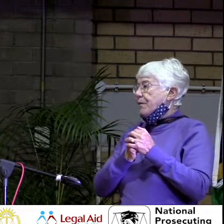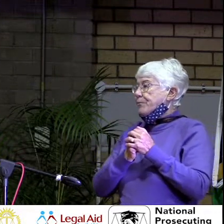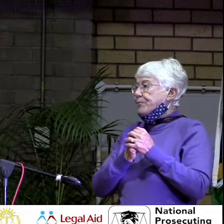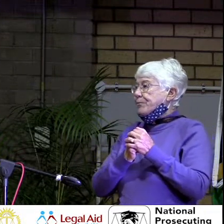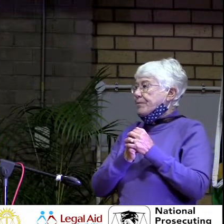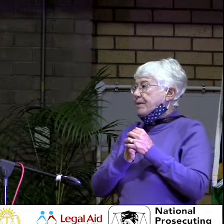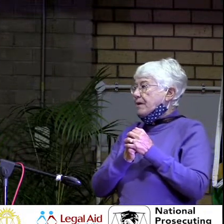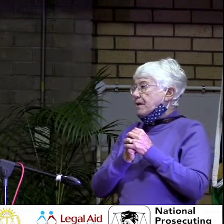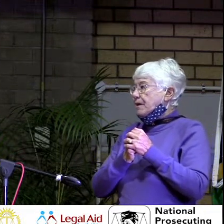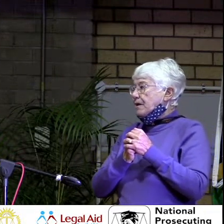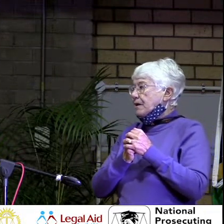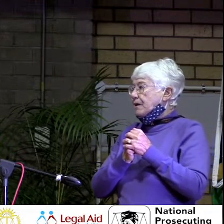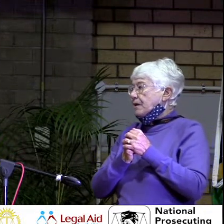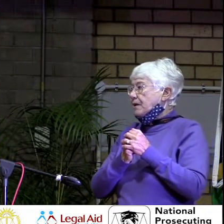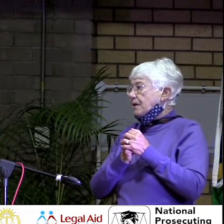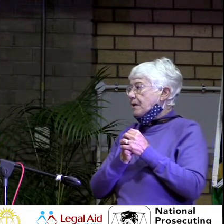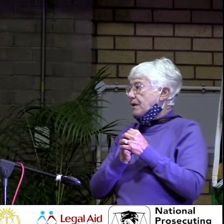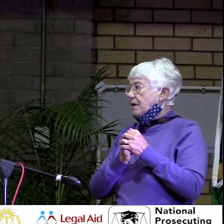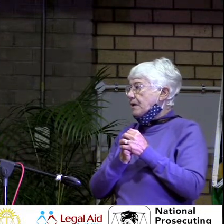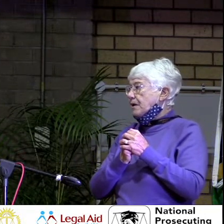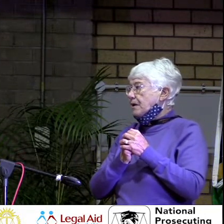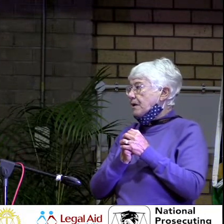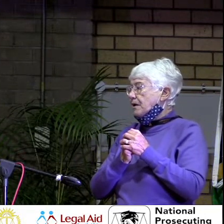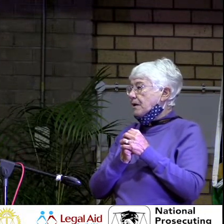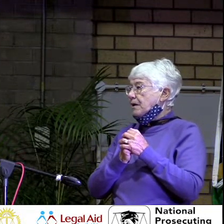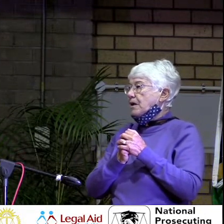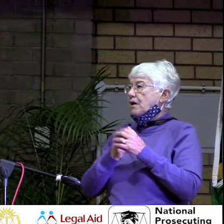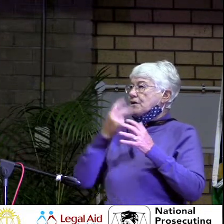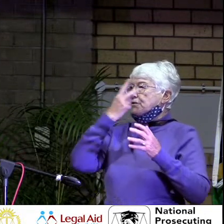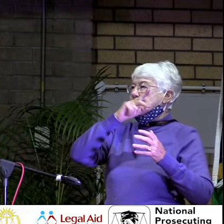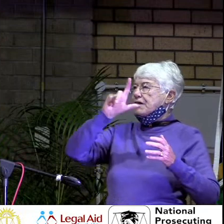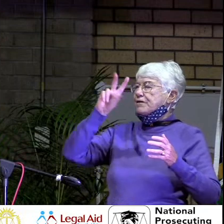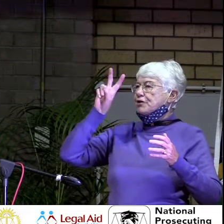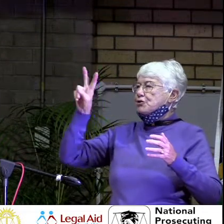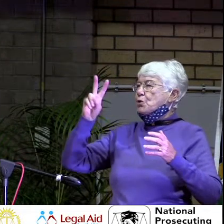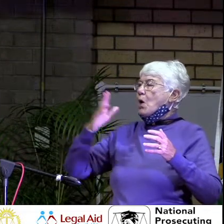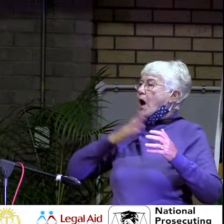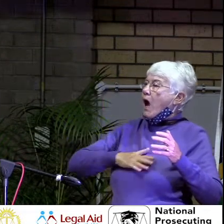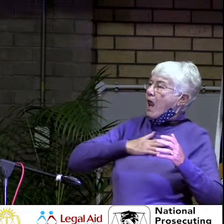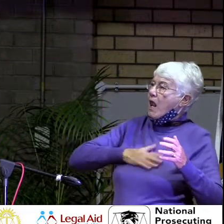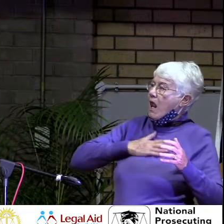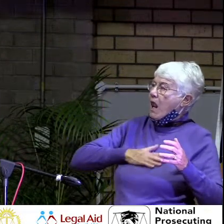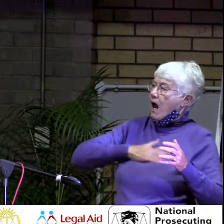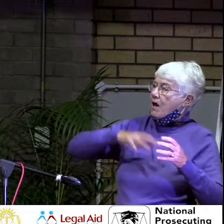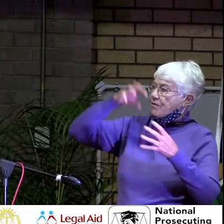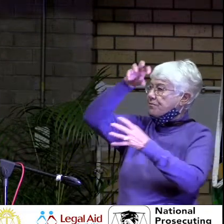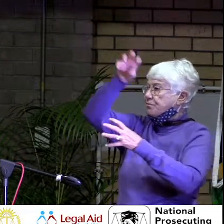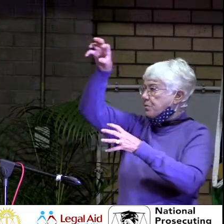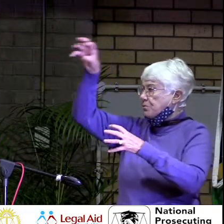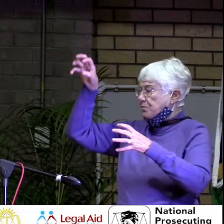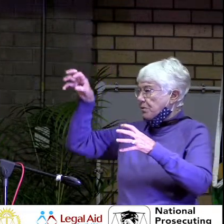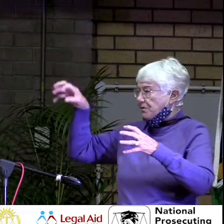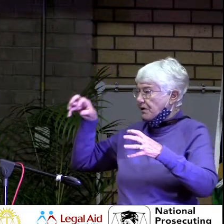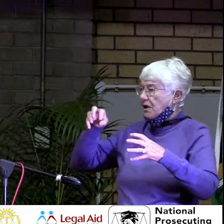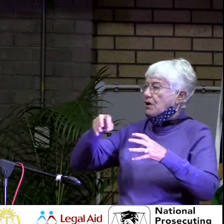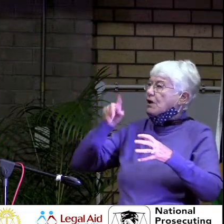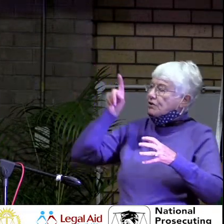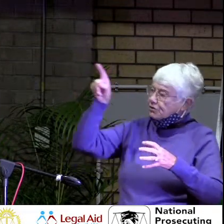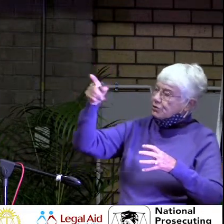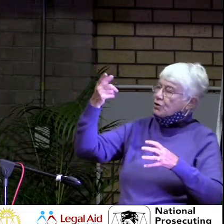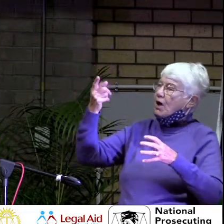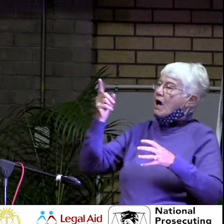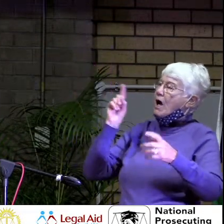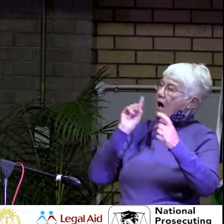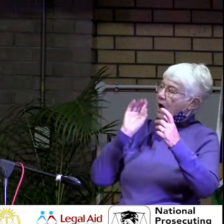to 272 life sentences being imposed for crimes committed against women and children